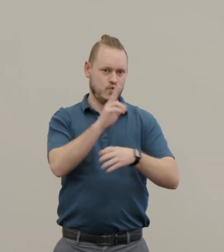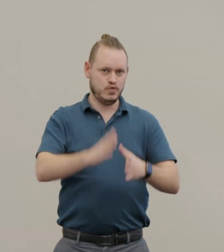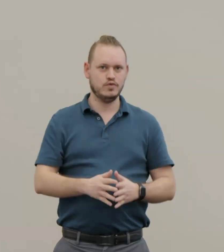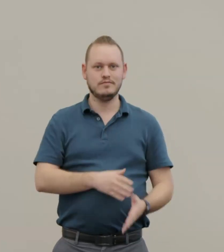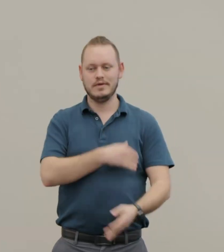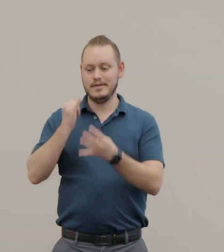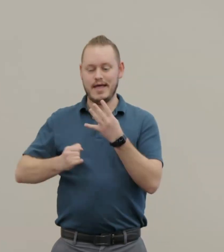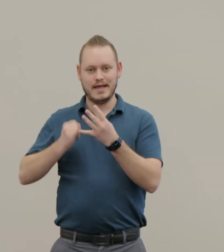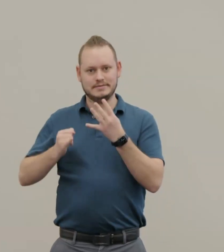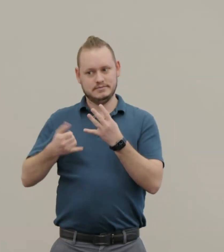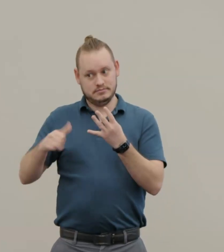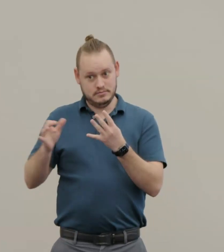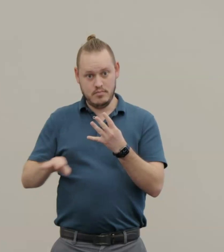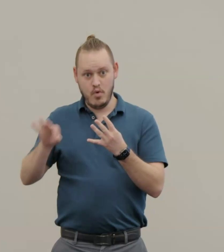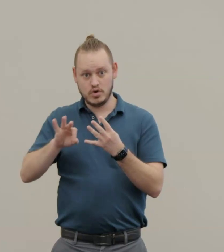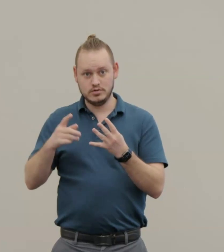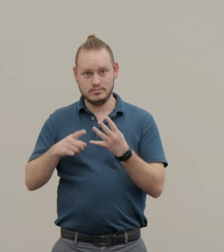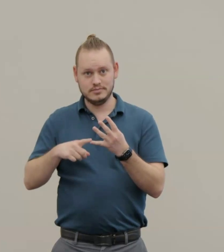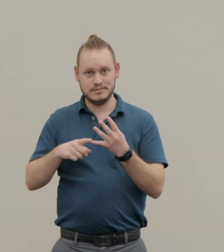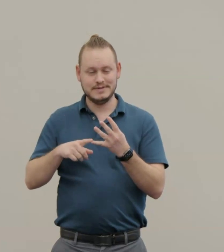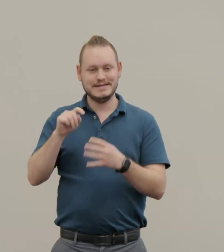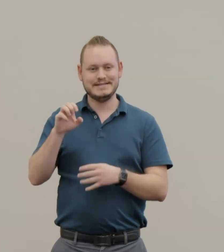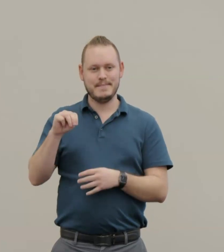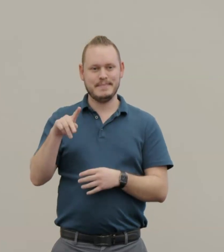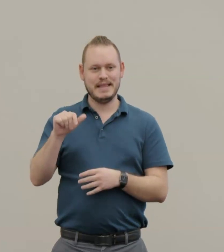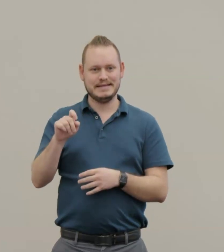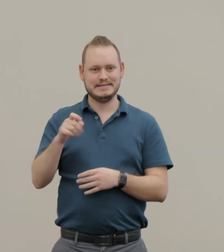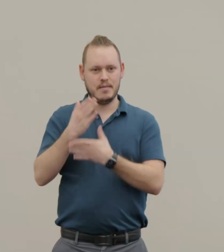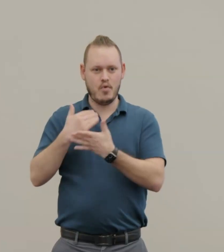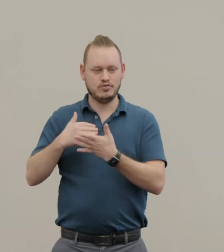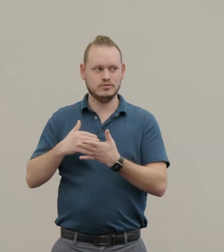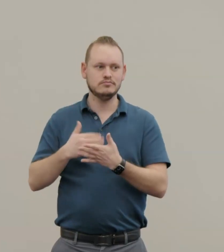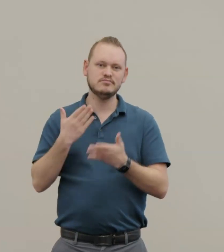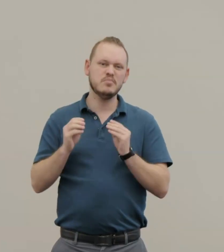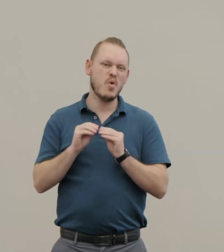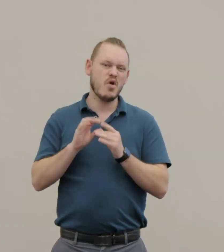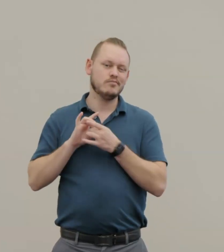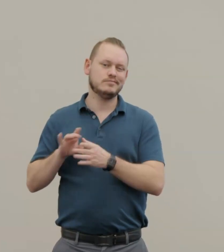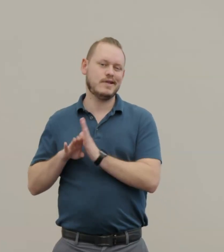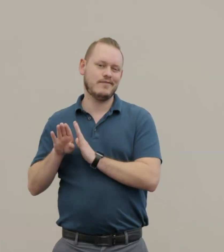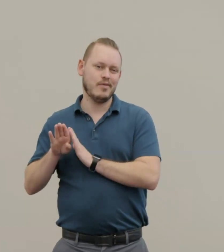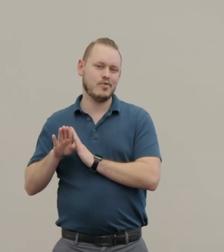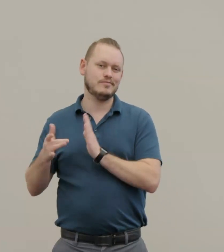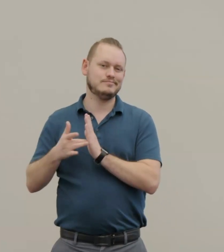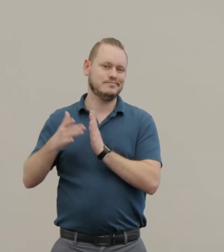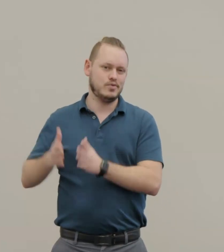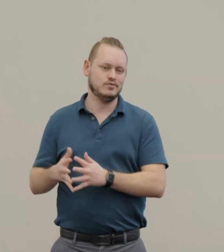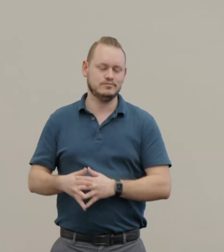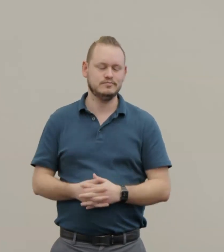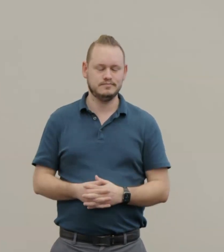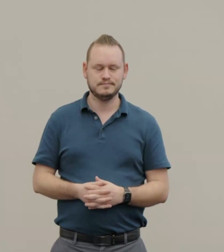then lastly, but still important, templated components. Again, this is maybe more of a developer or technical